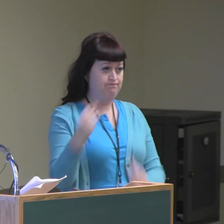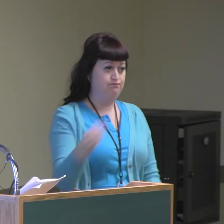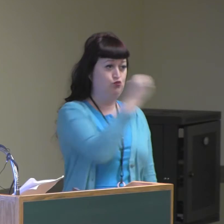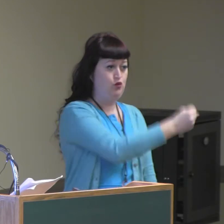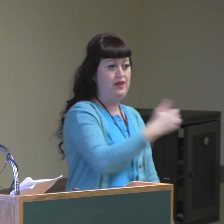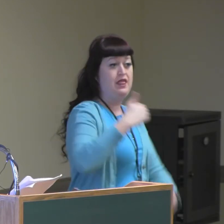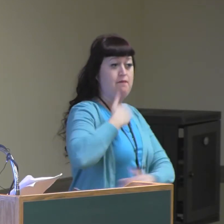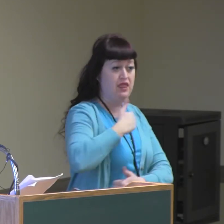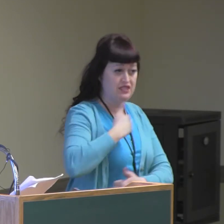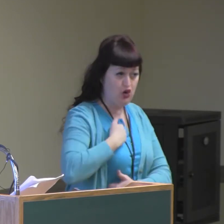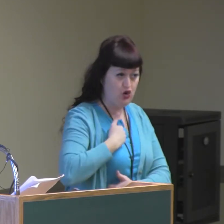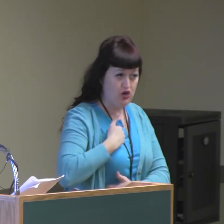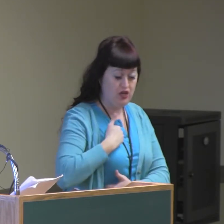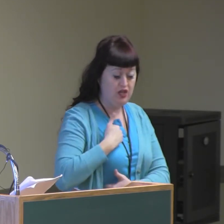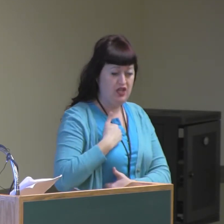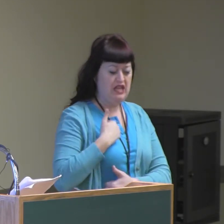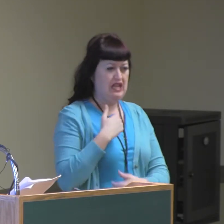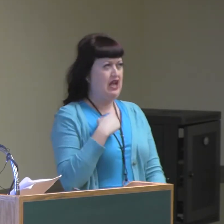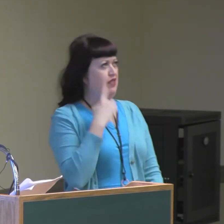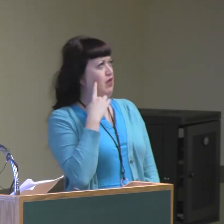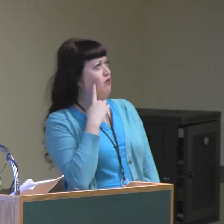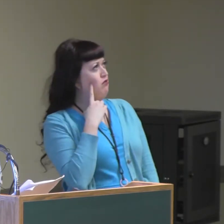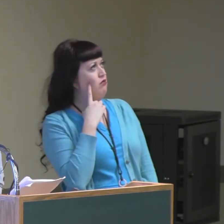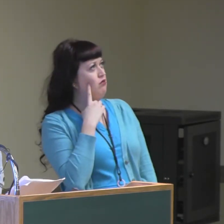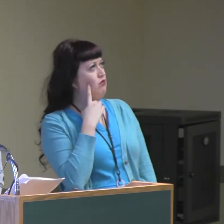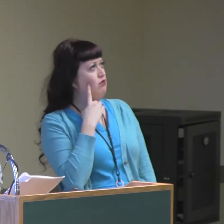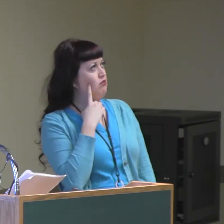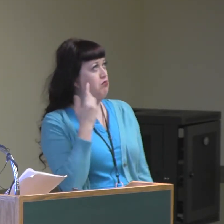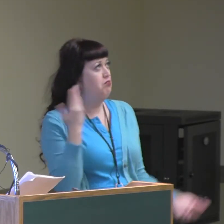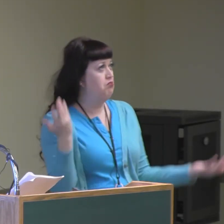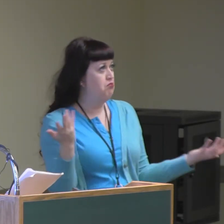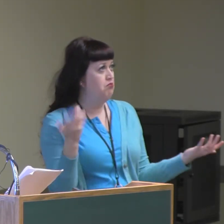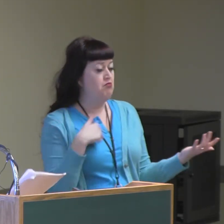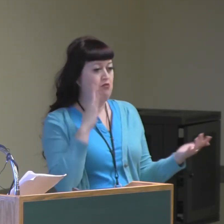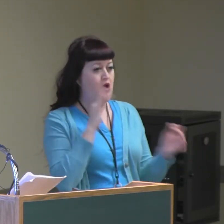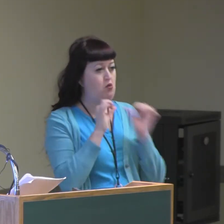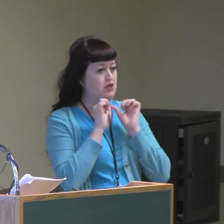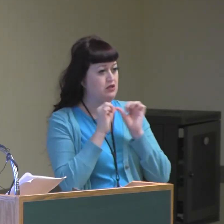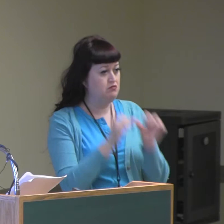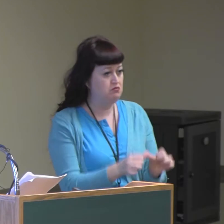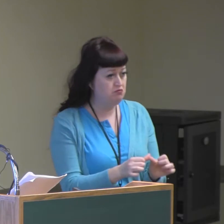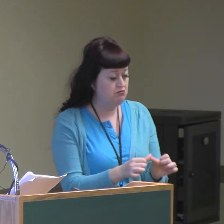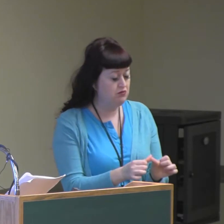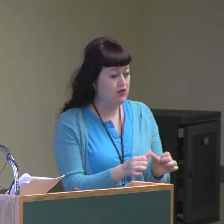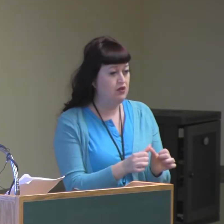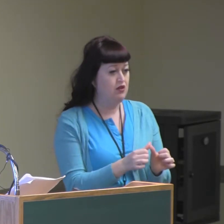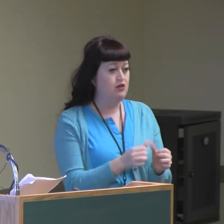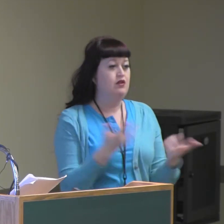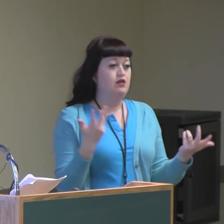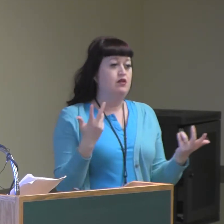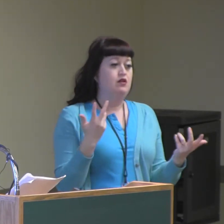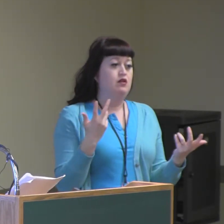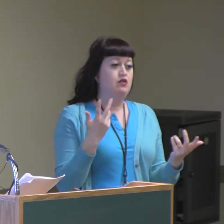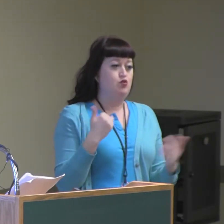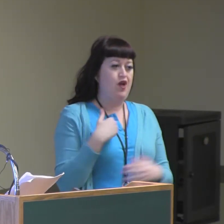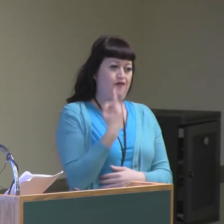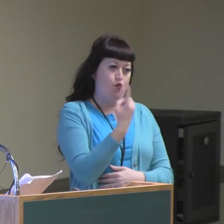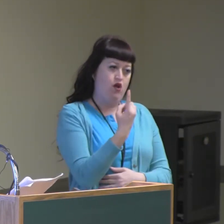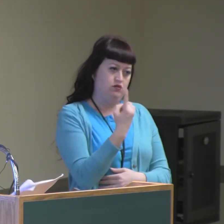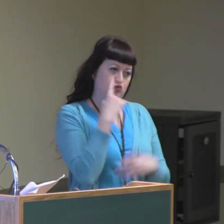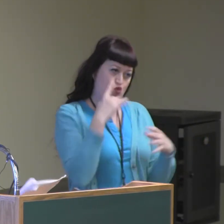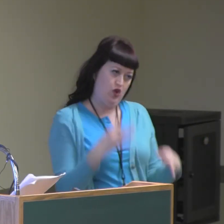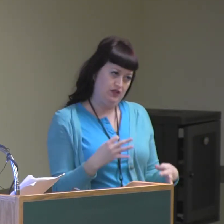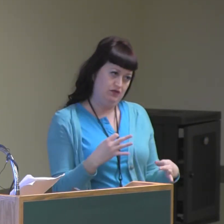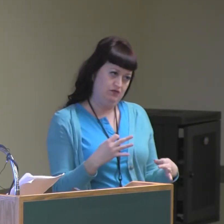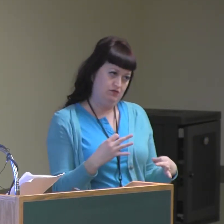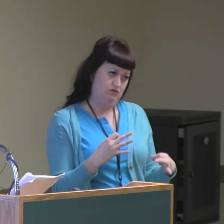military. Even I thought I was a girl, I was just 14 years old. So at that time, I only had one choice, to